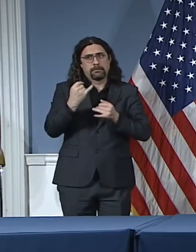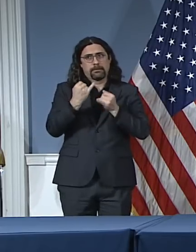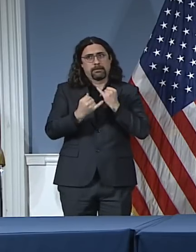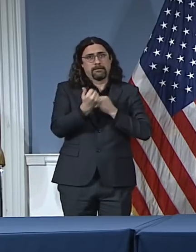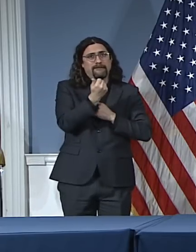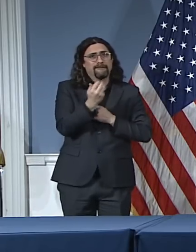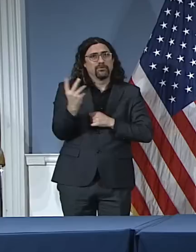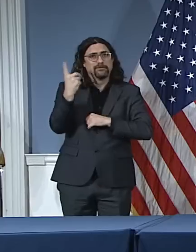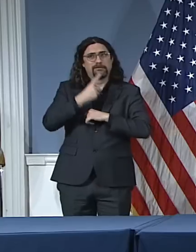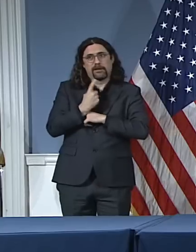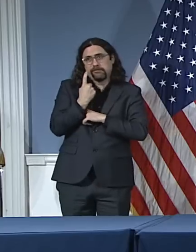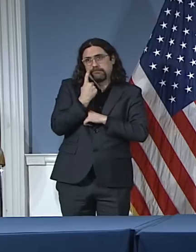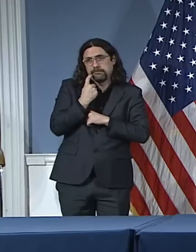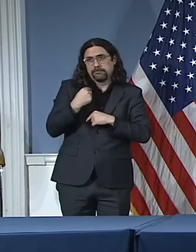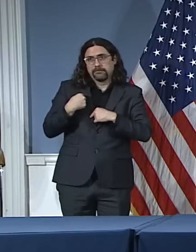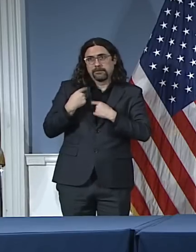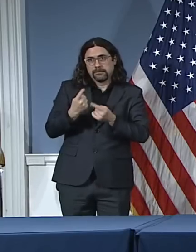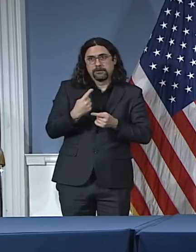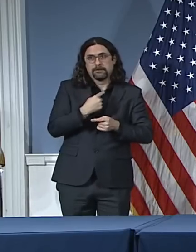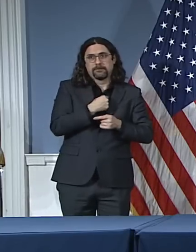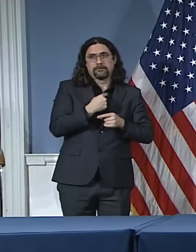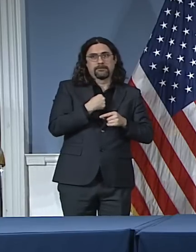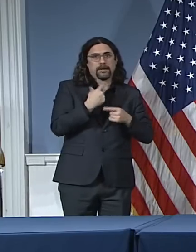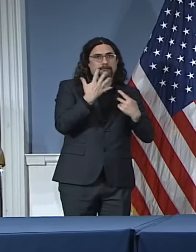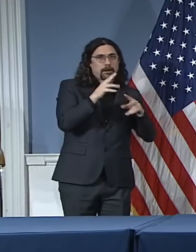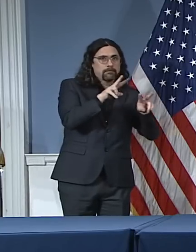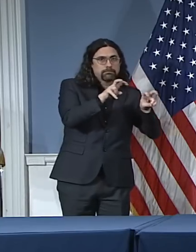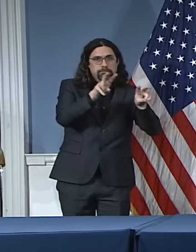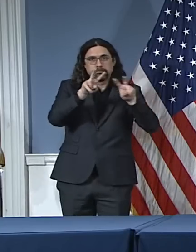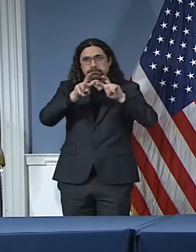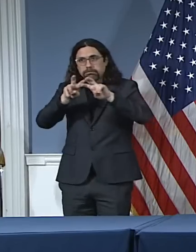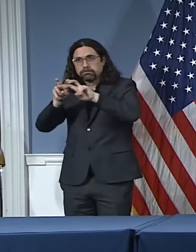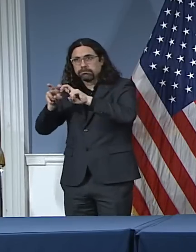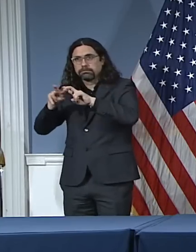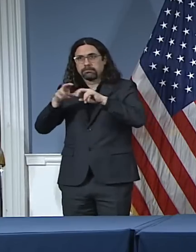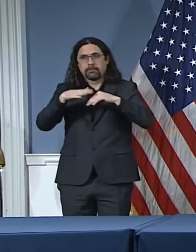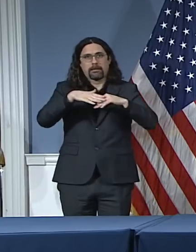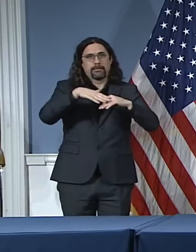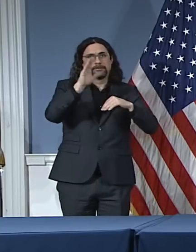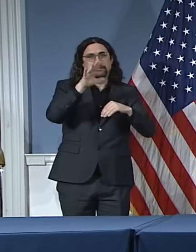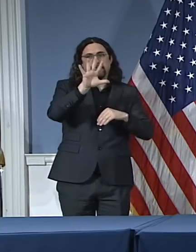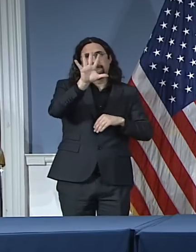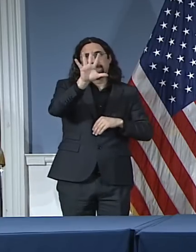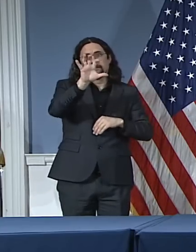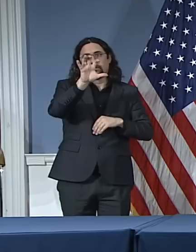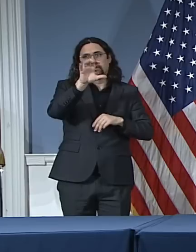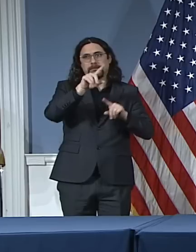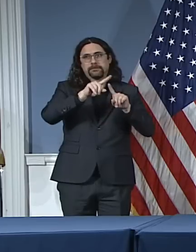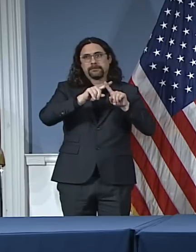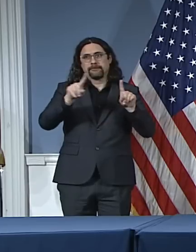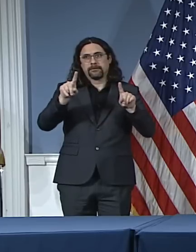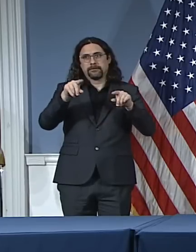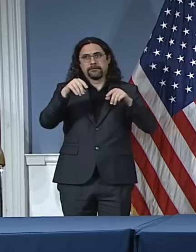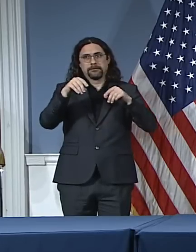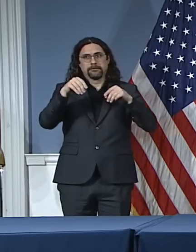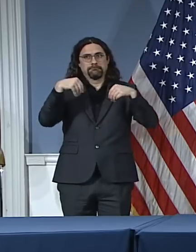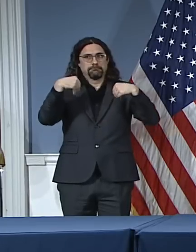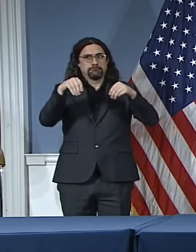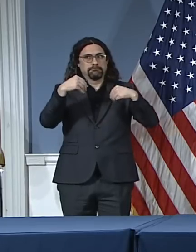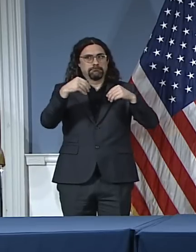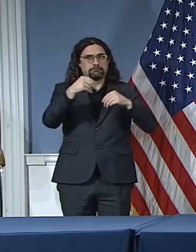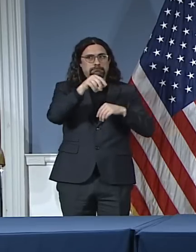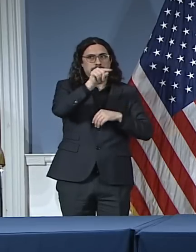supermarkets in New York City. Just yesterday, in the last 24 hours, Between pharmacies and supermarkets,